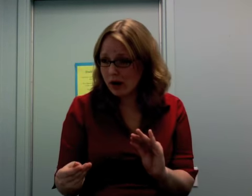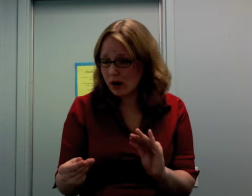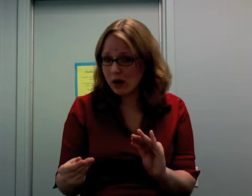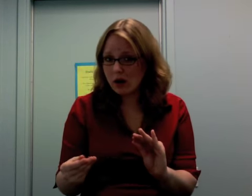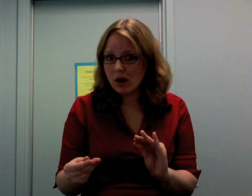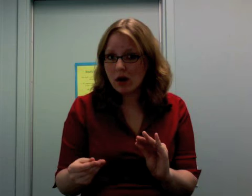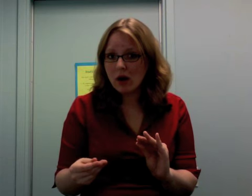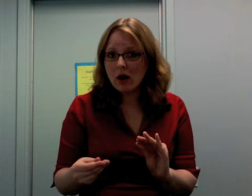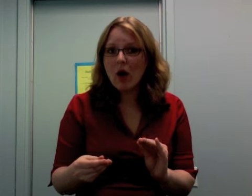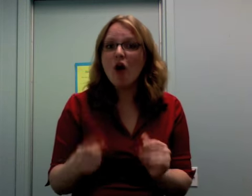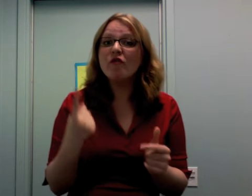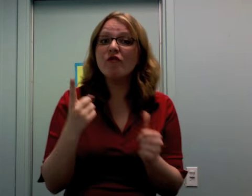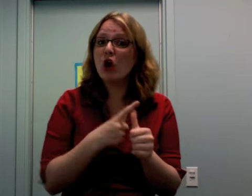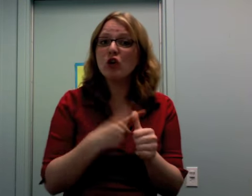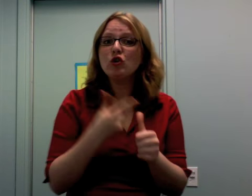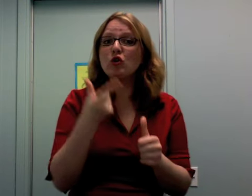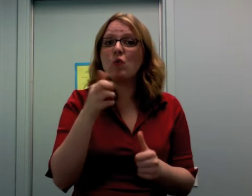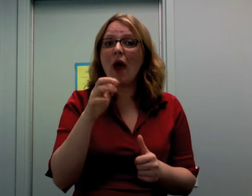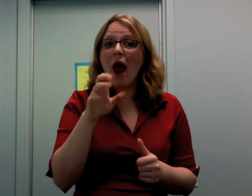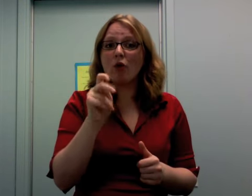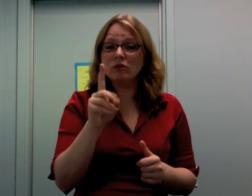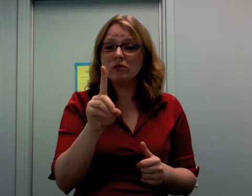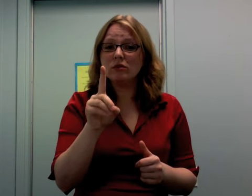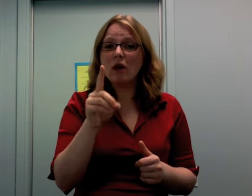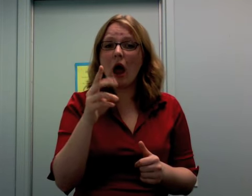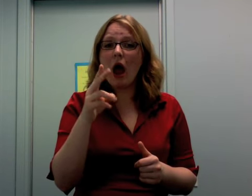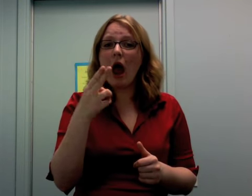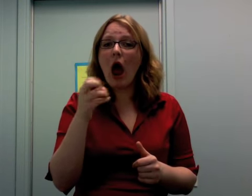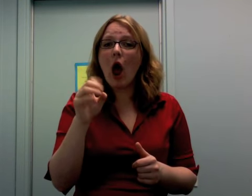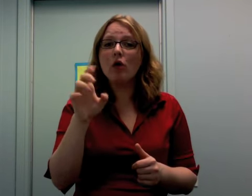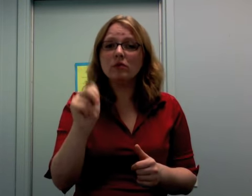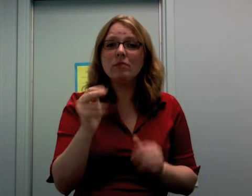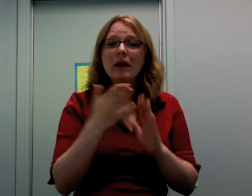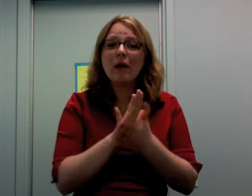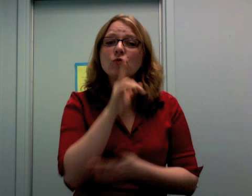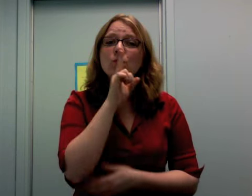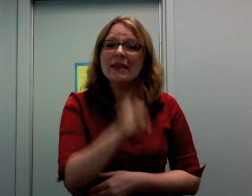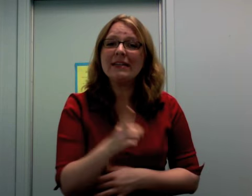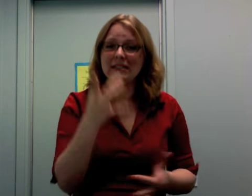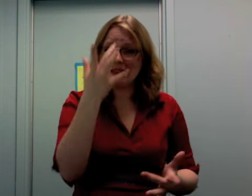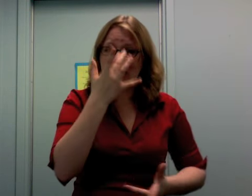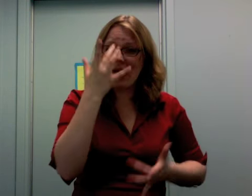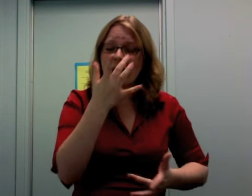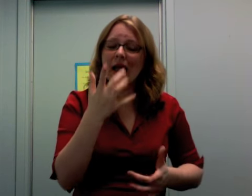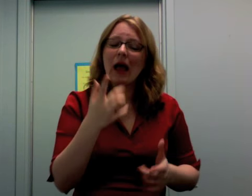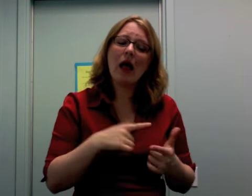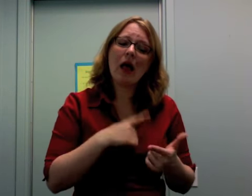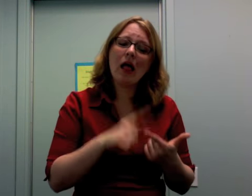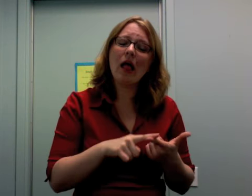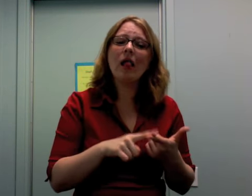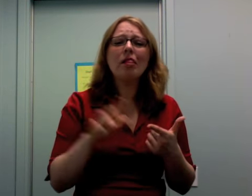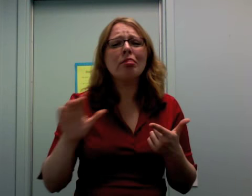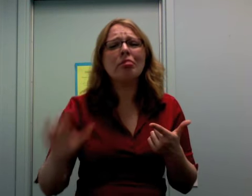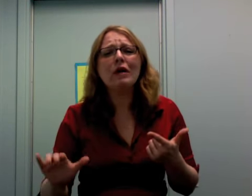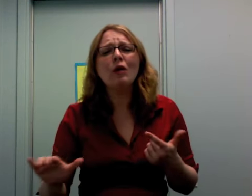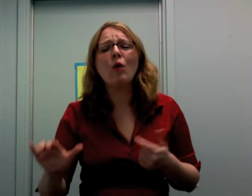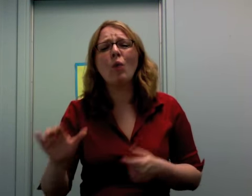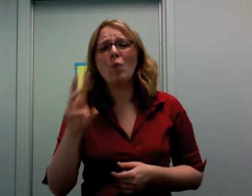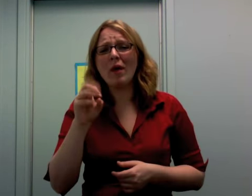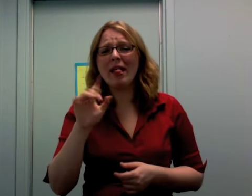gets really sick. And that's real important to the story, isn't it? Little Willie has to find a way to make some